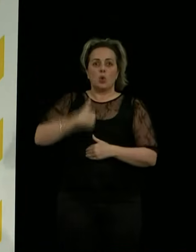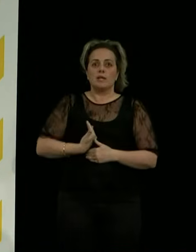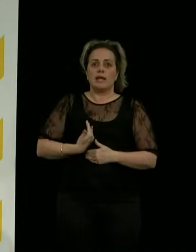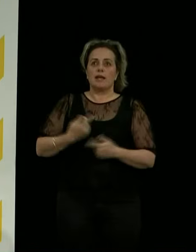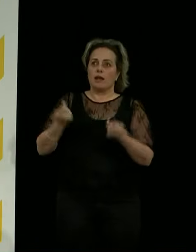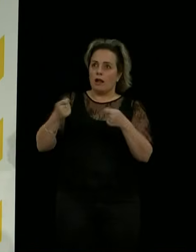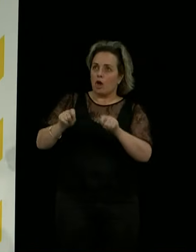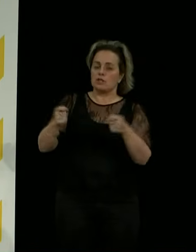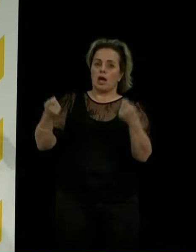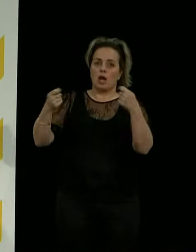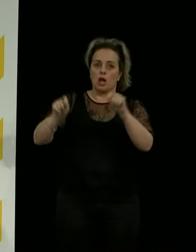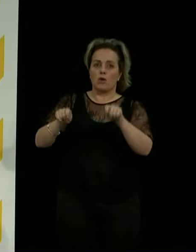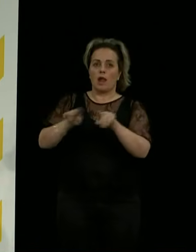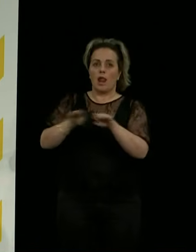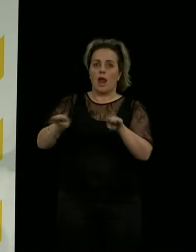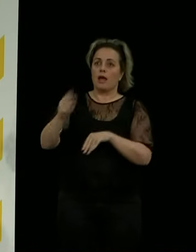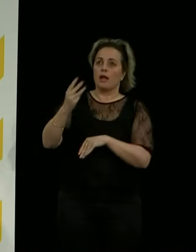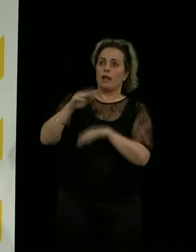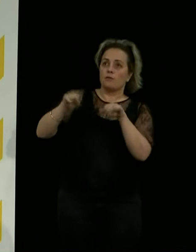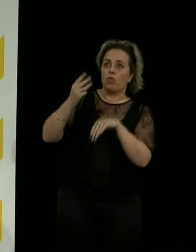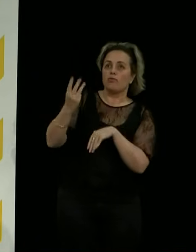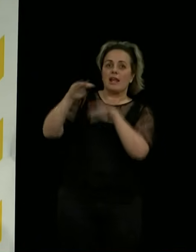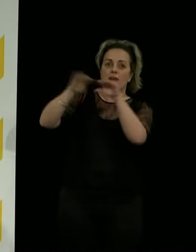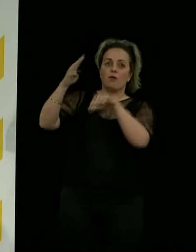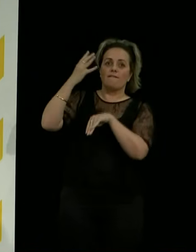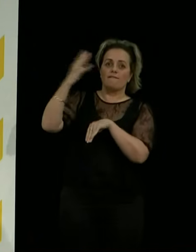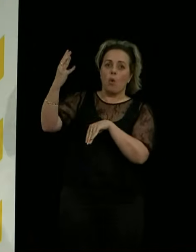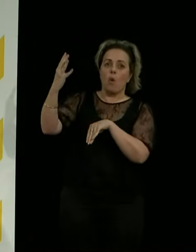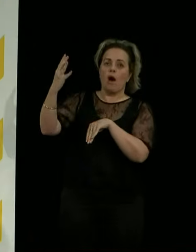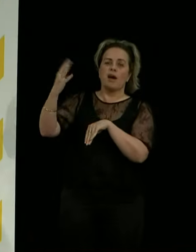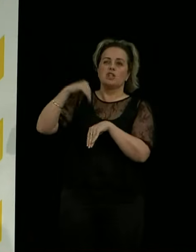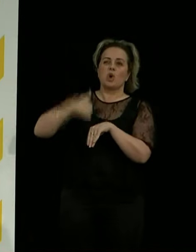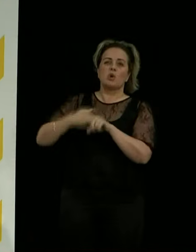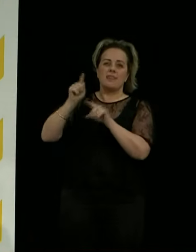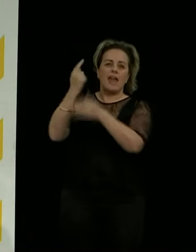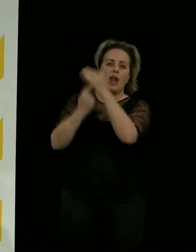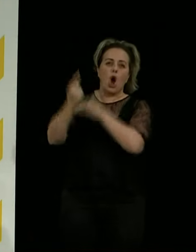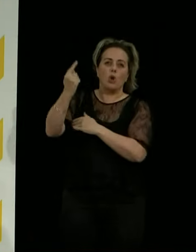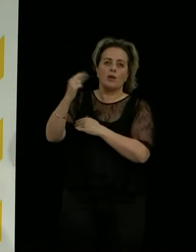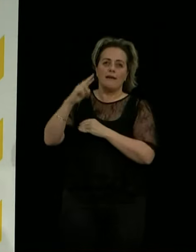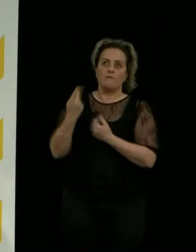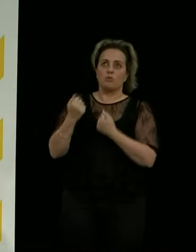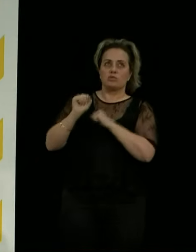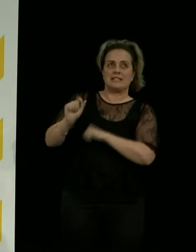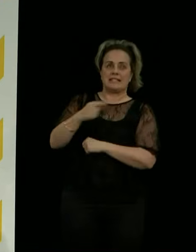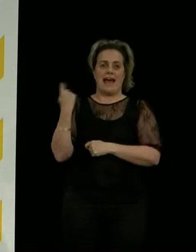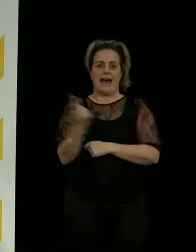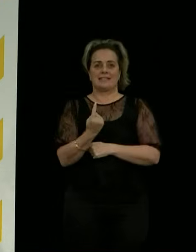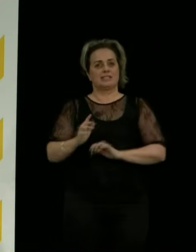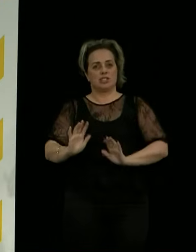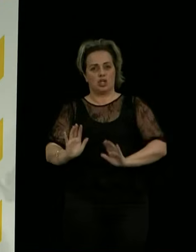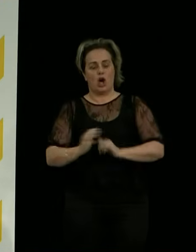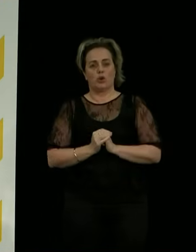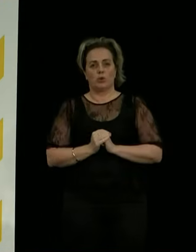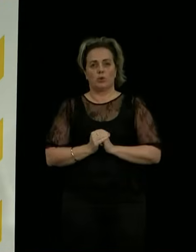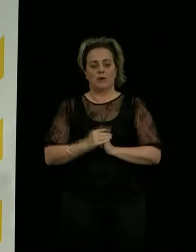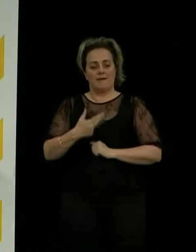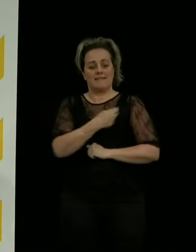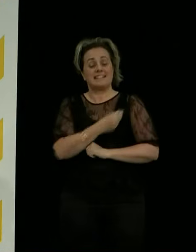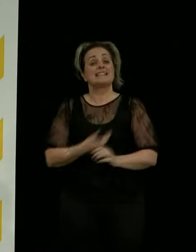restrictions like alert level 3 or 4 to act as a barricade for us. But while